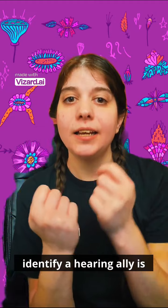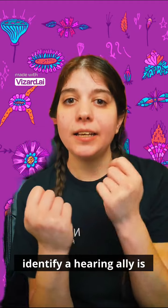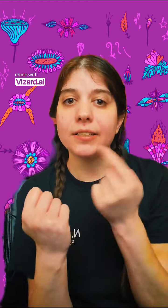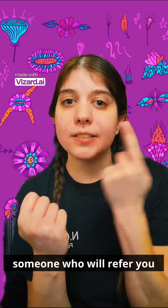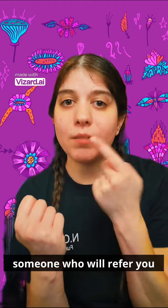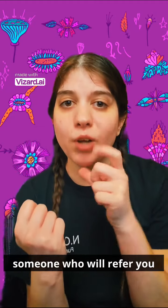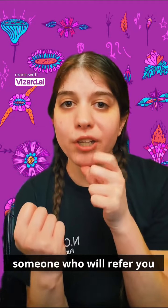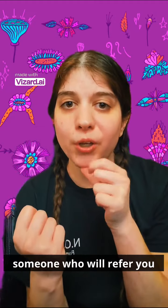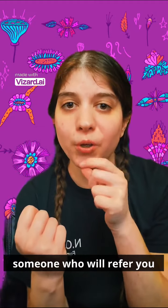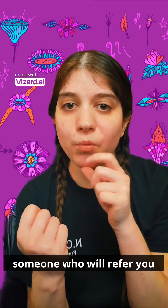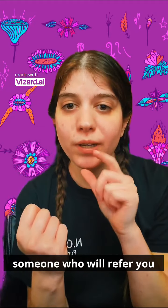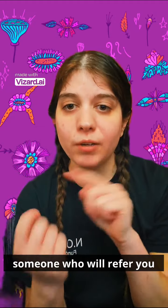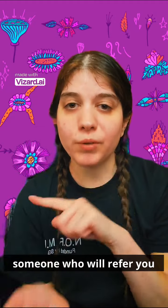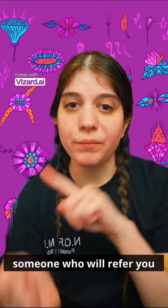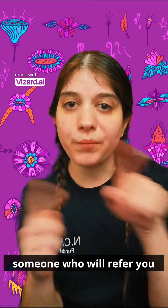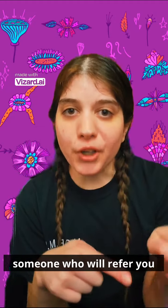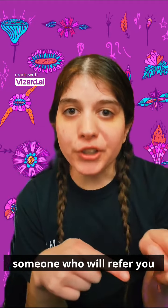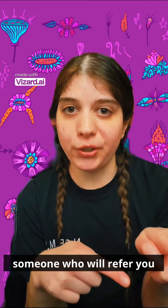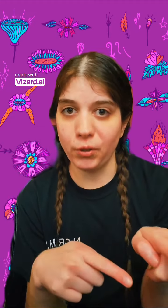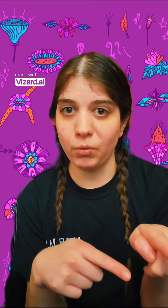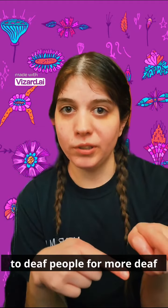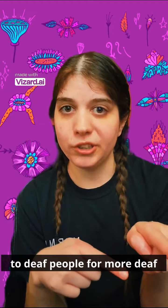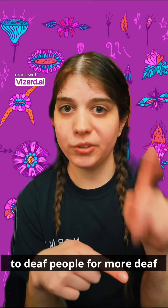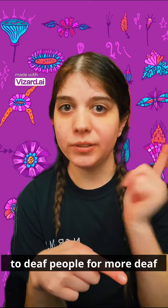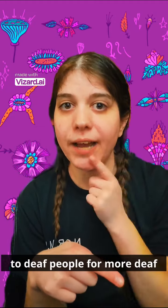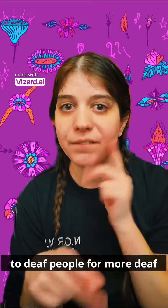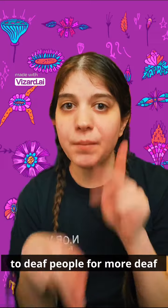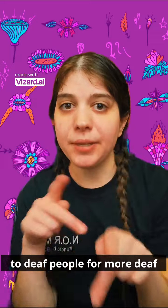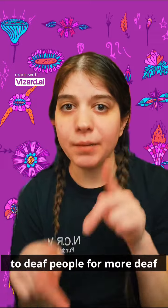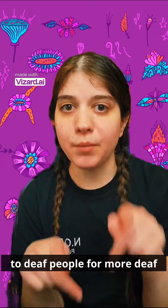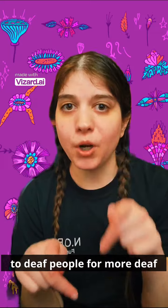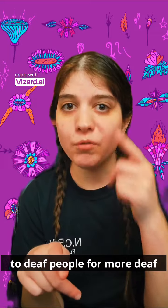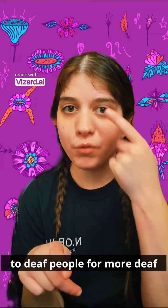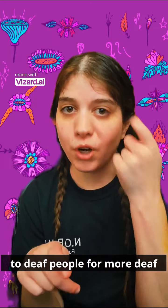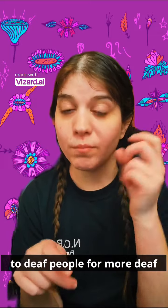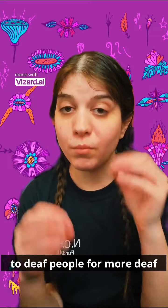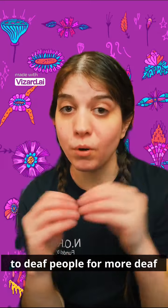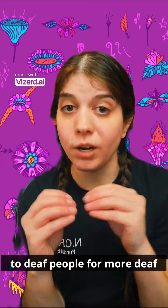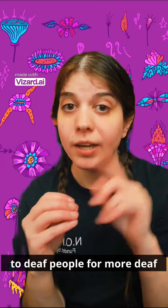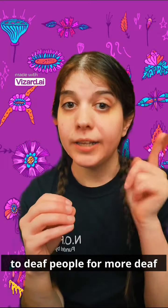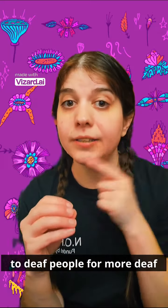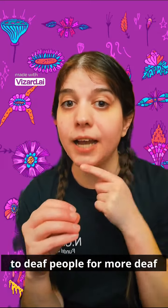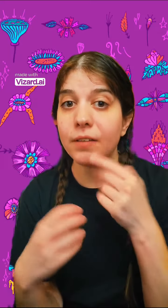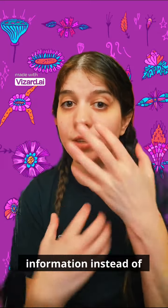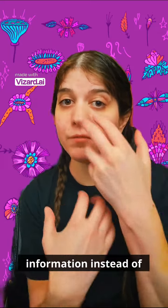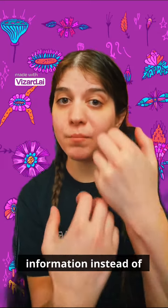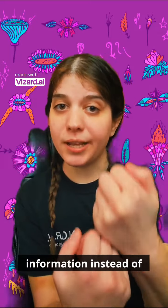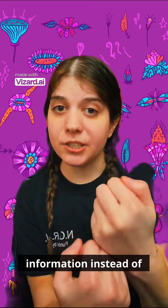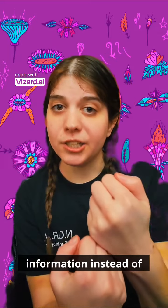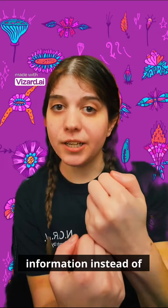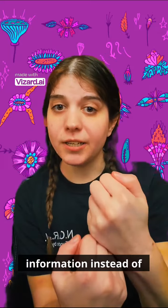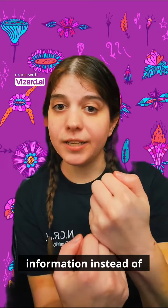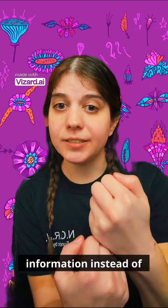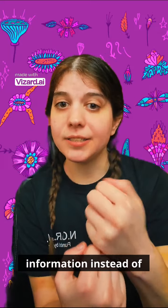is someone who will refer you to deaf people for more deaf information